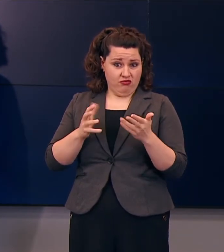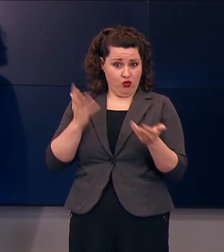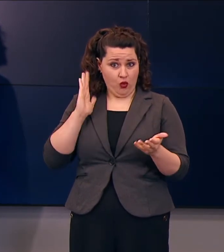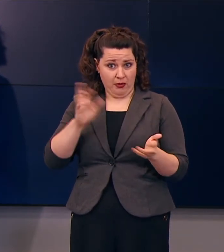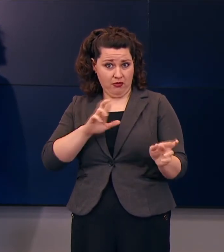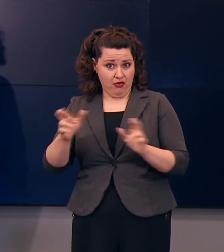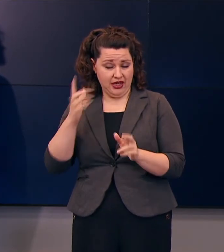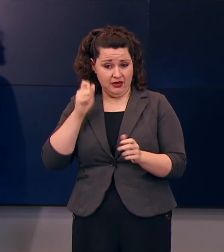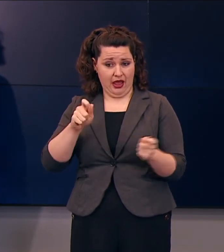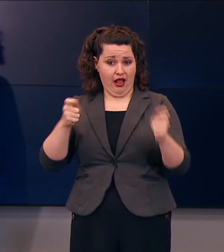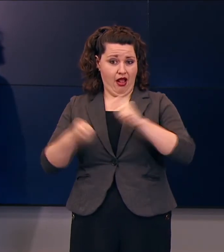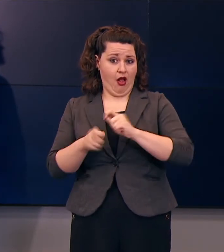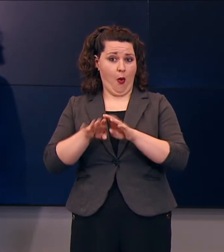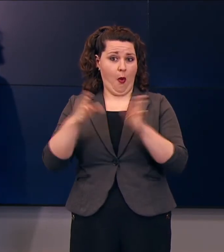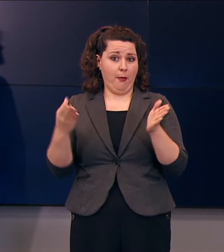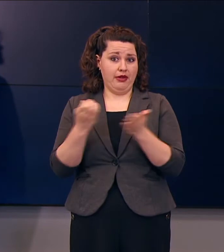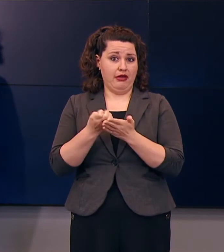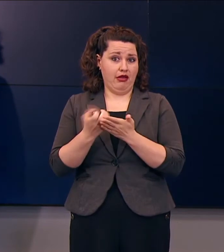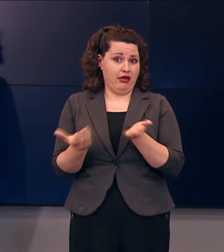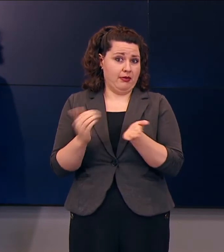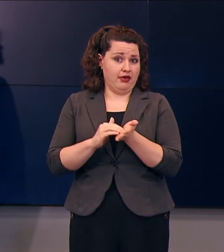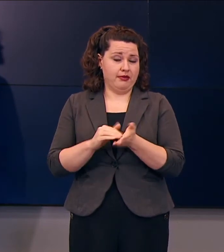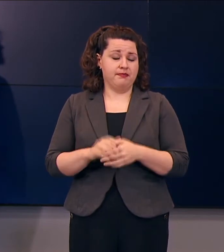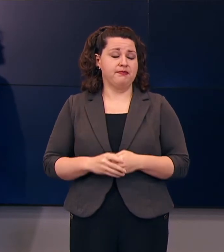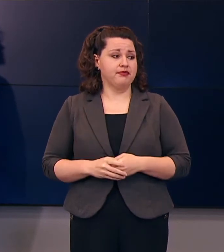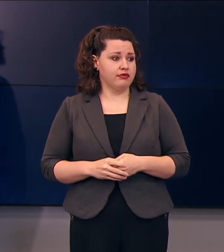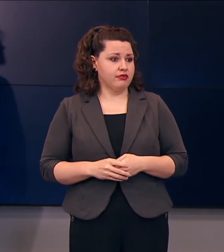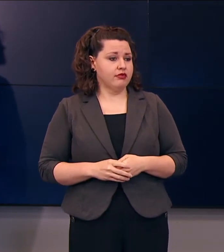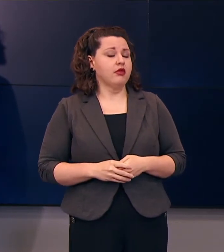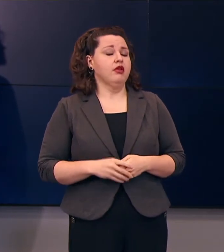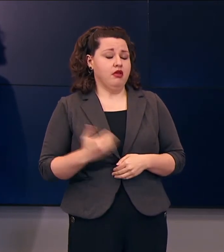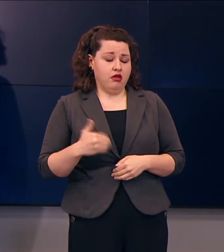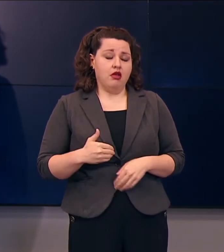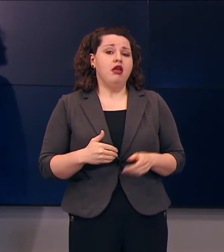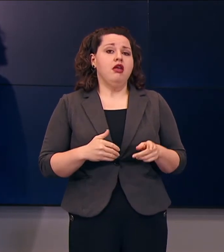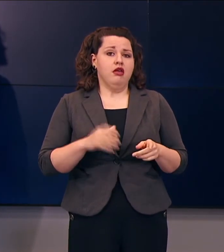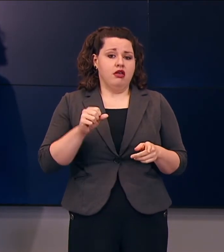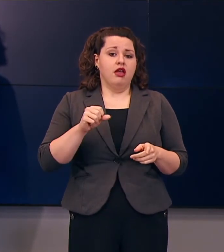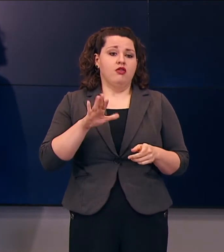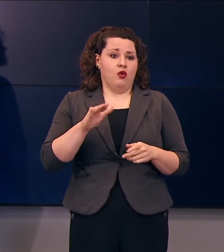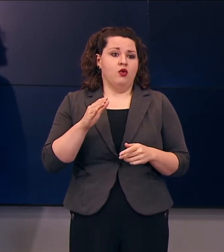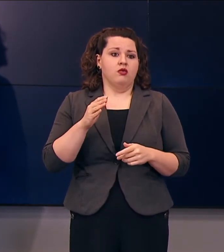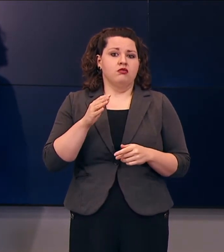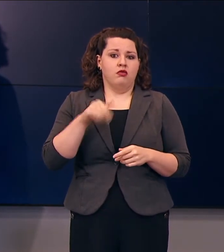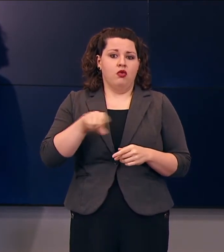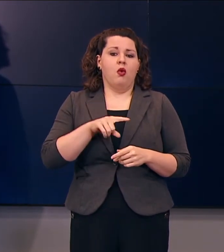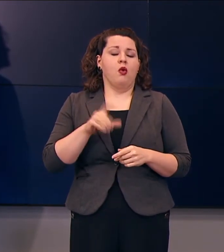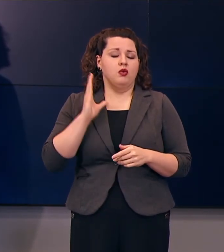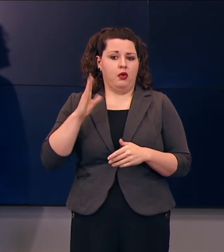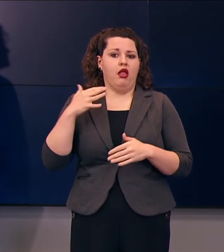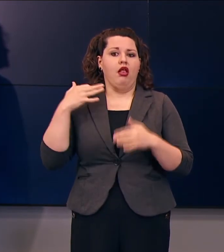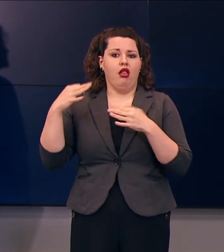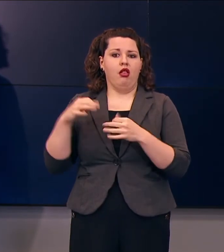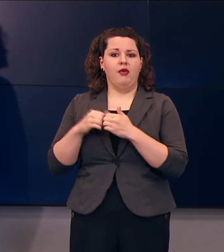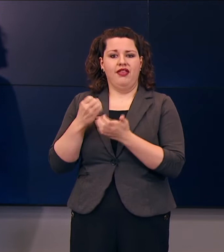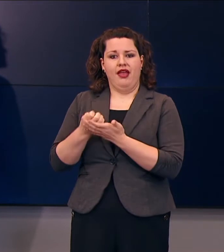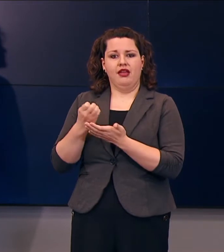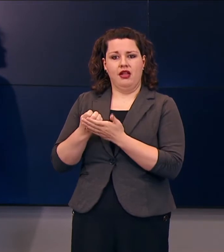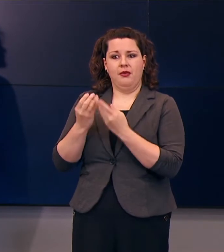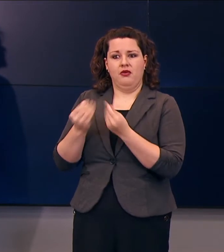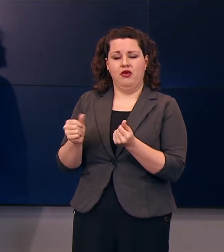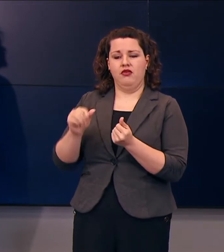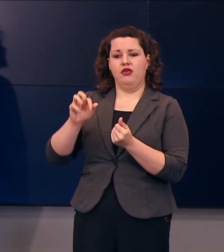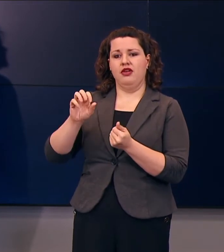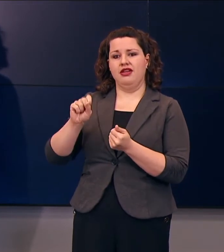Yeah, well, that's some of the questions and things that we'll walk through with the Economic Recovery Task Force.